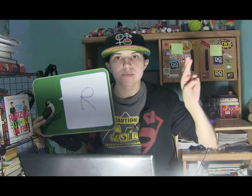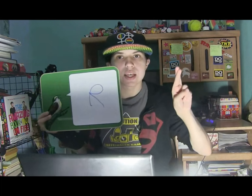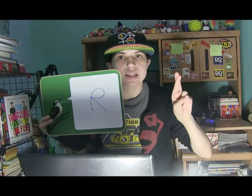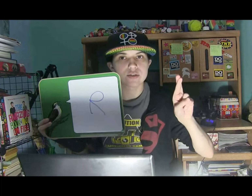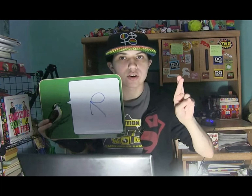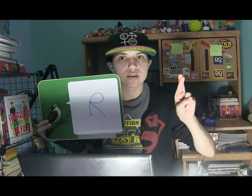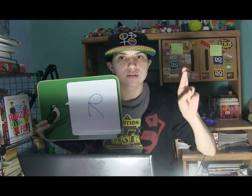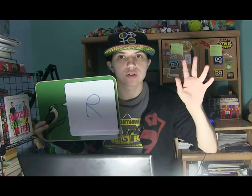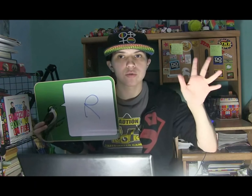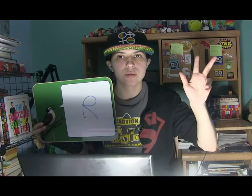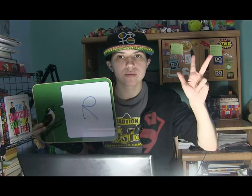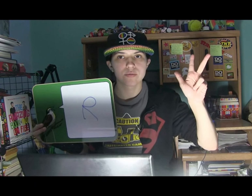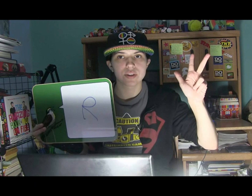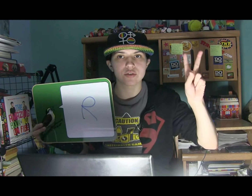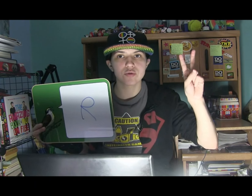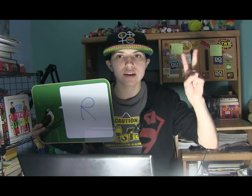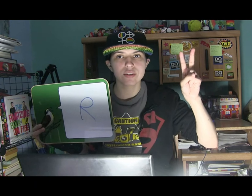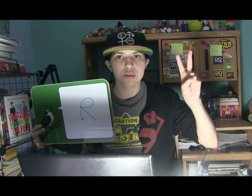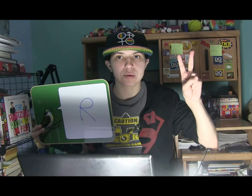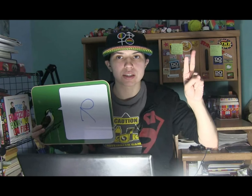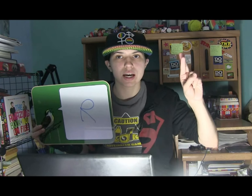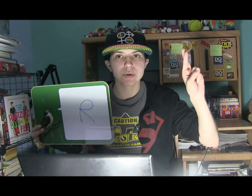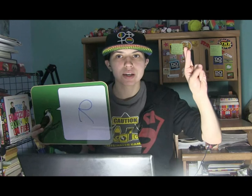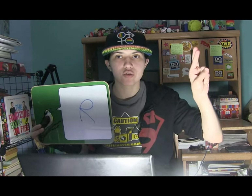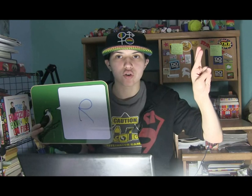And that's R. So these two down, thumb on top, cross.